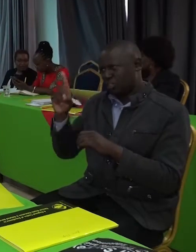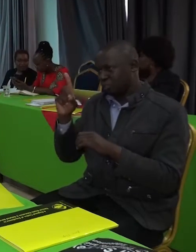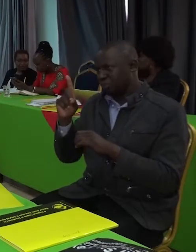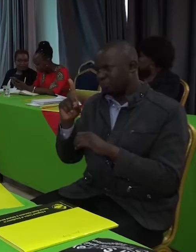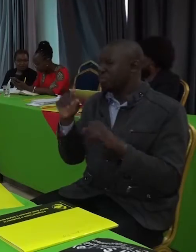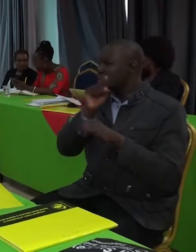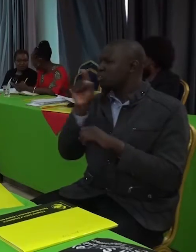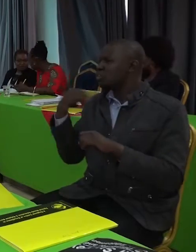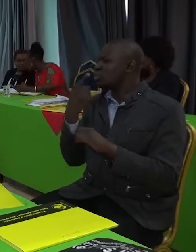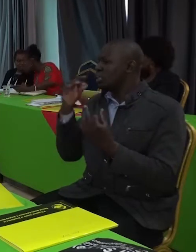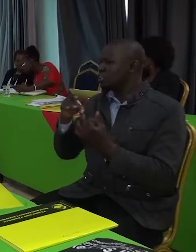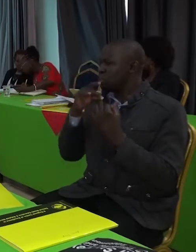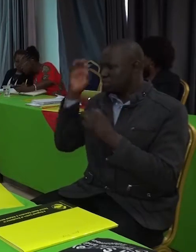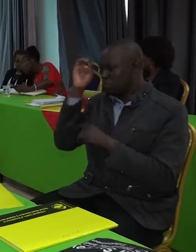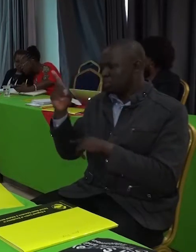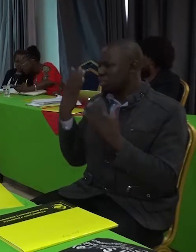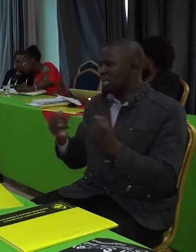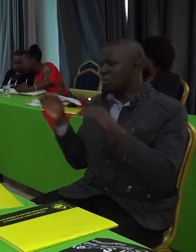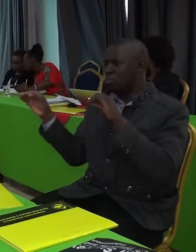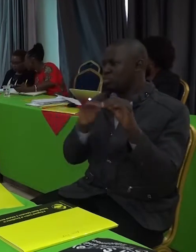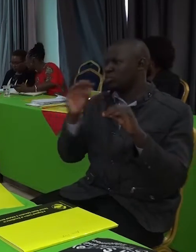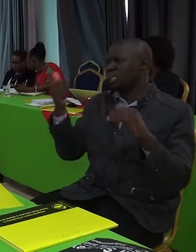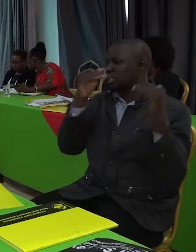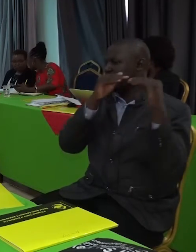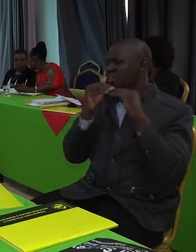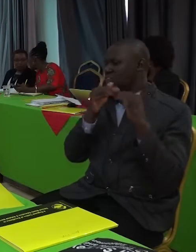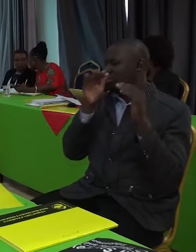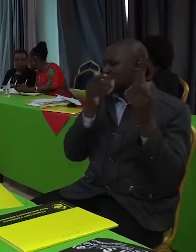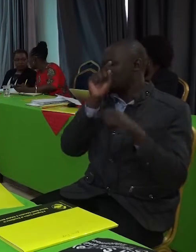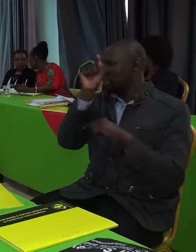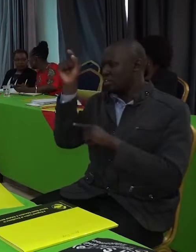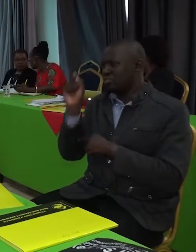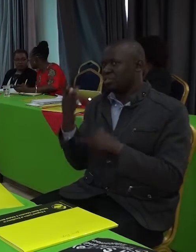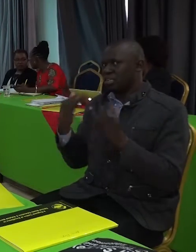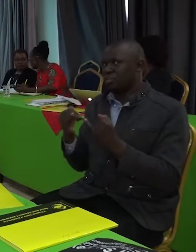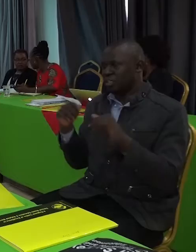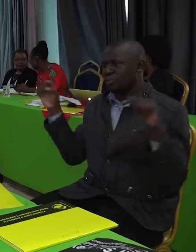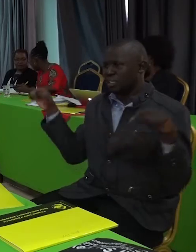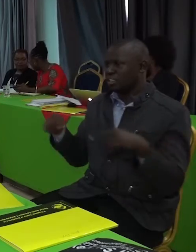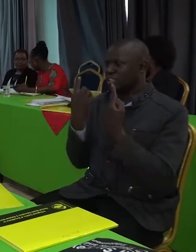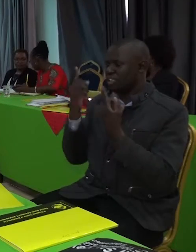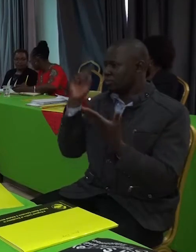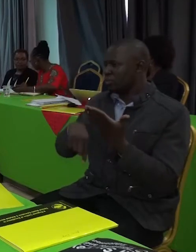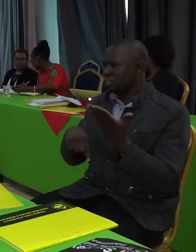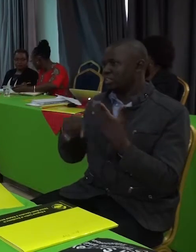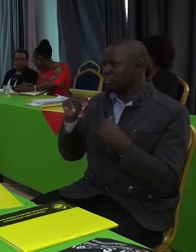they needed to move to another level. And therefore they were contradicting Jomtien.